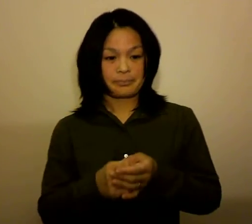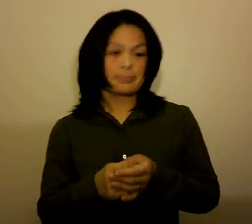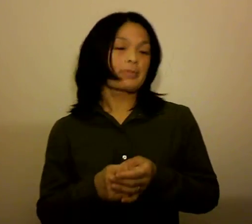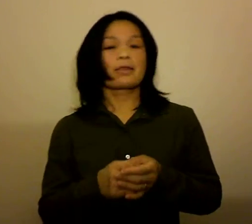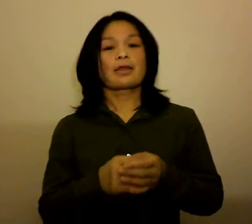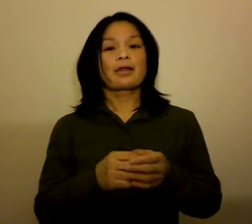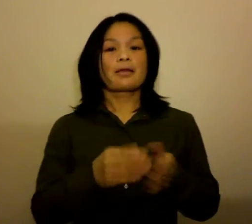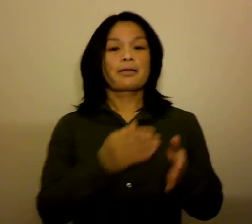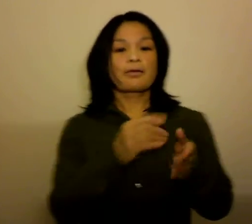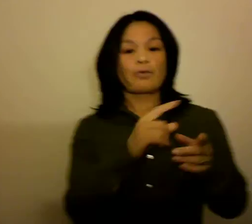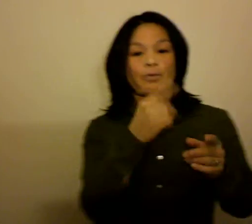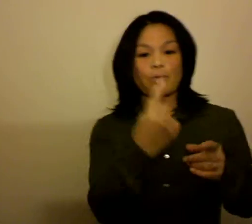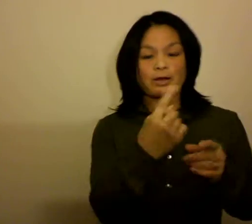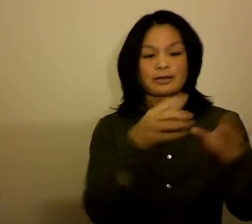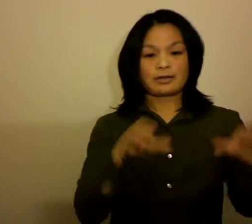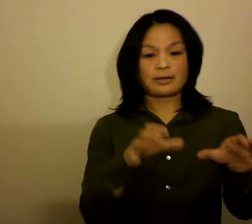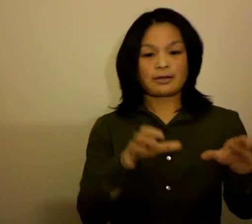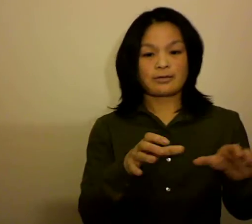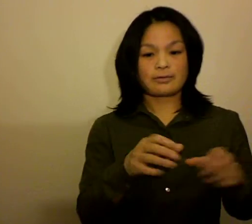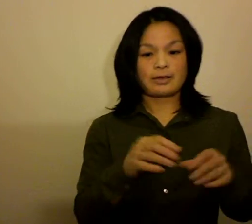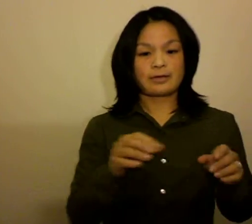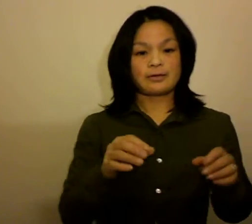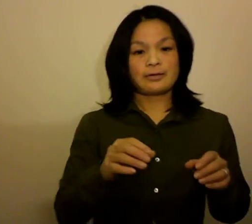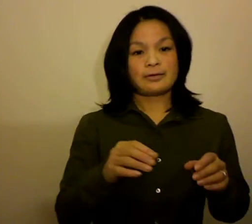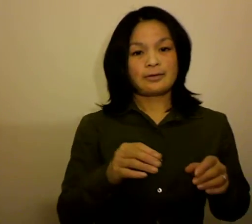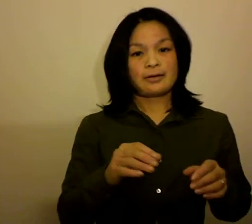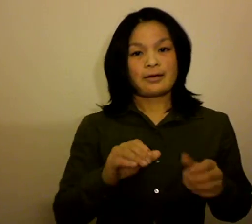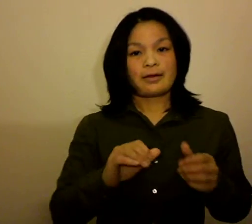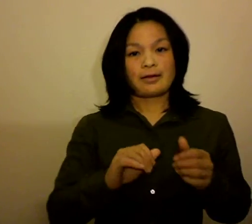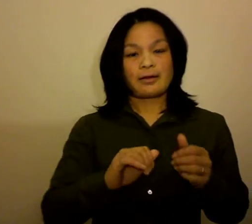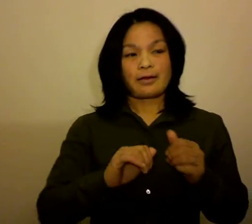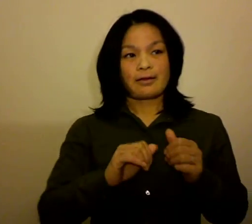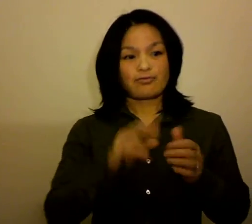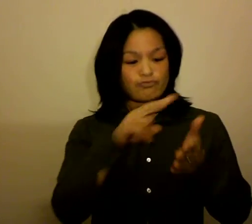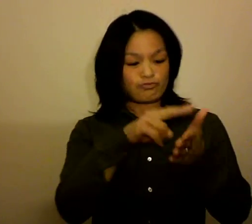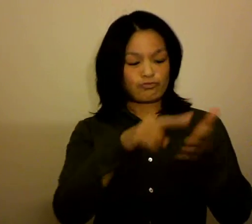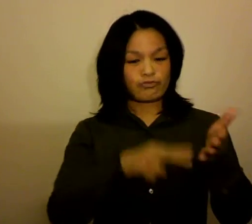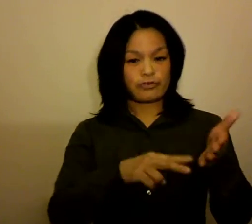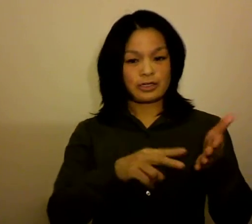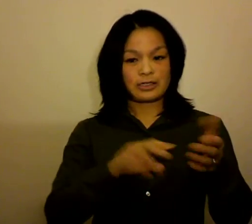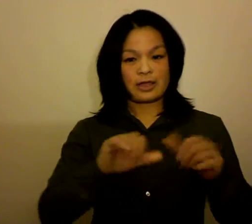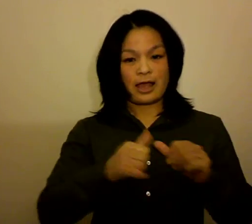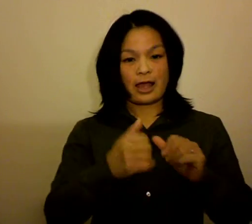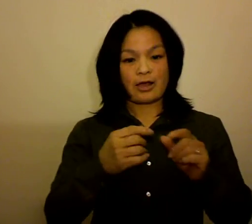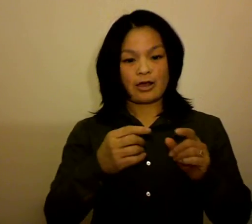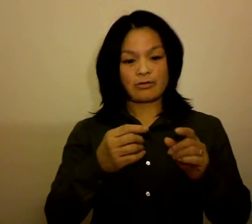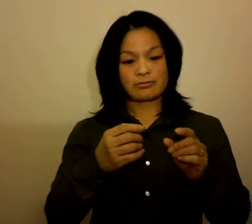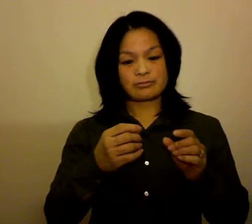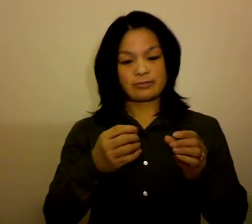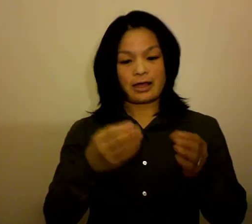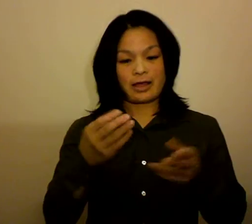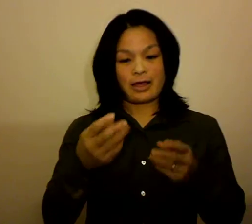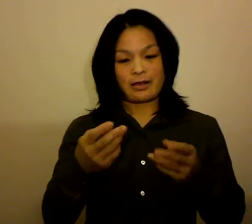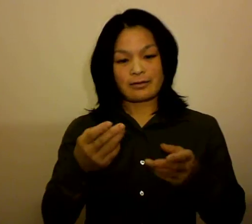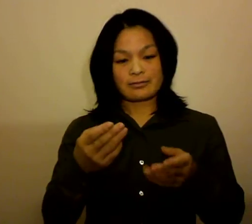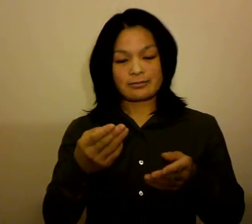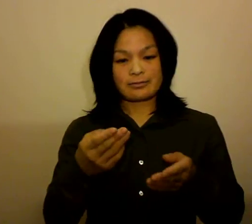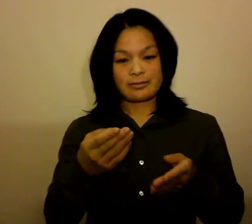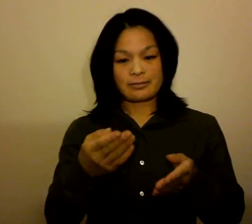a Question of Cultural Boundaries. And let them read that. The main question being asked is, how do you